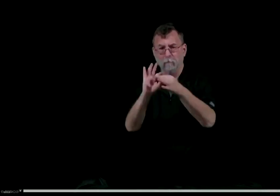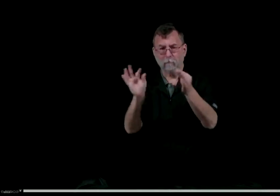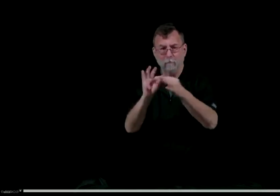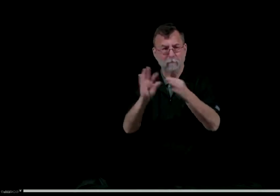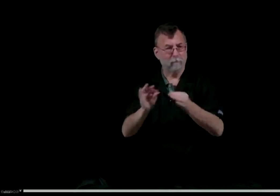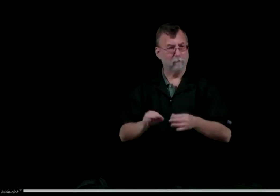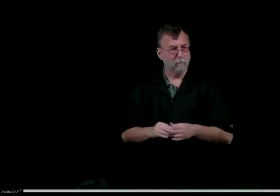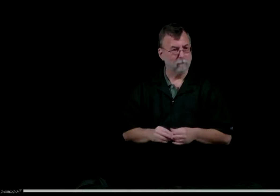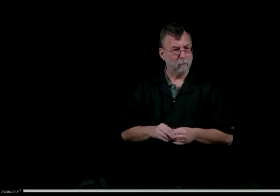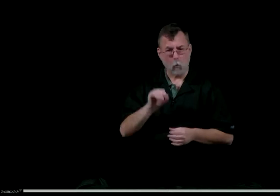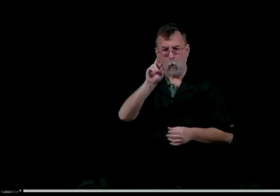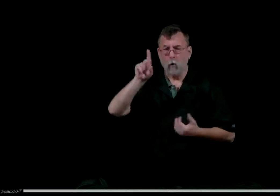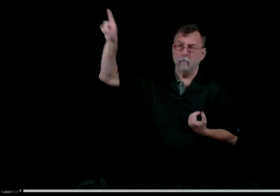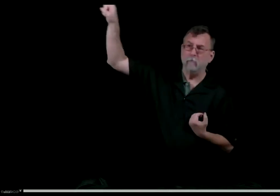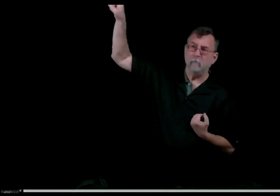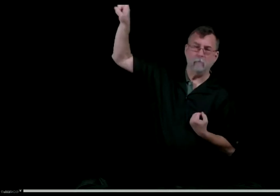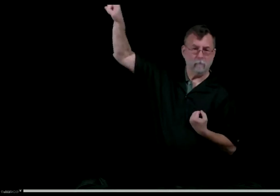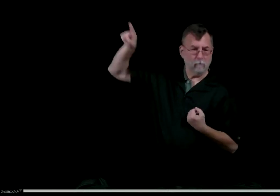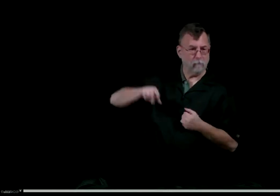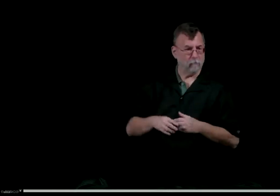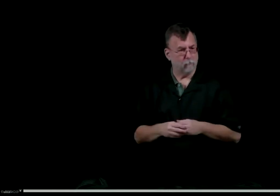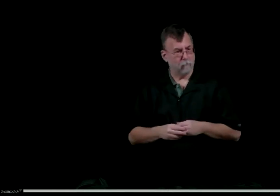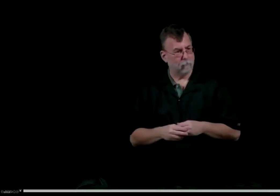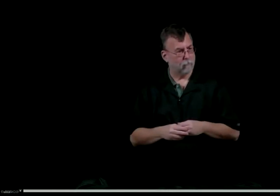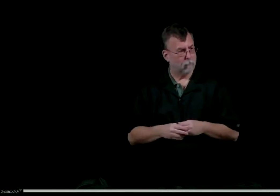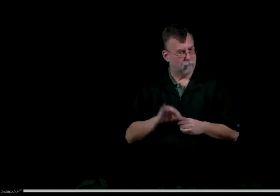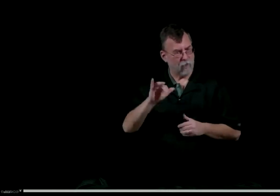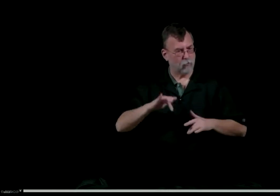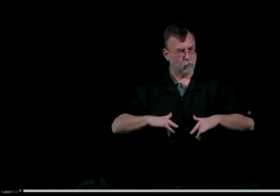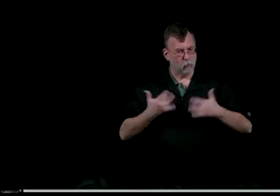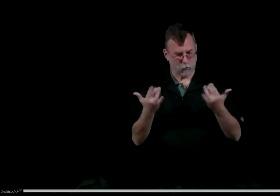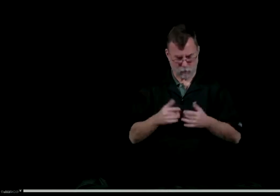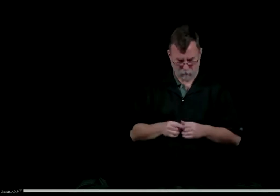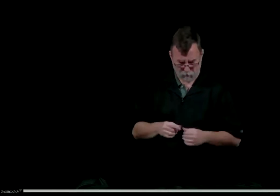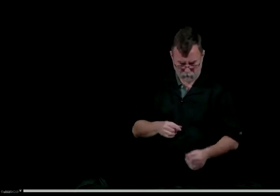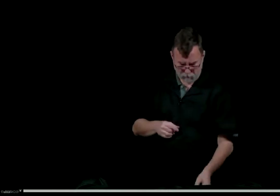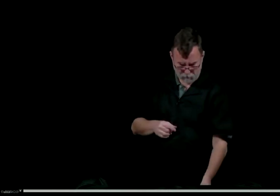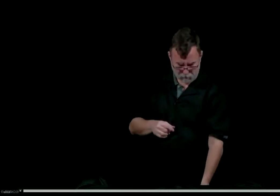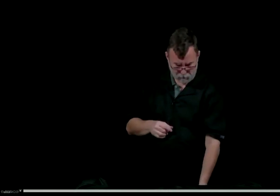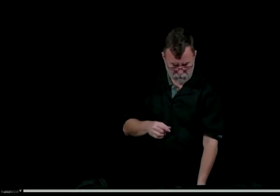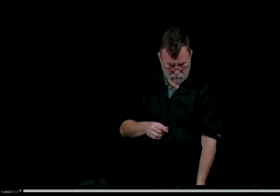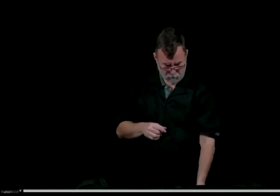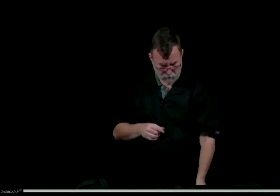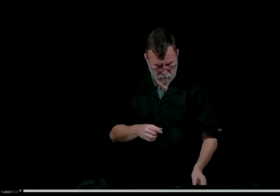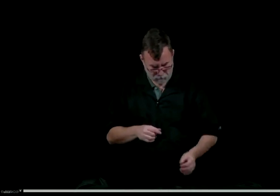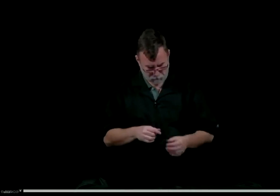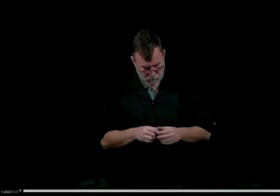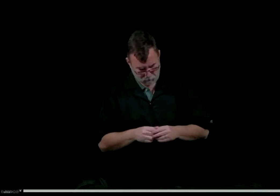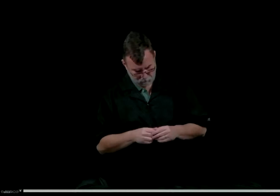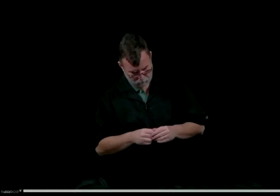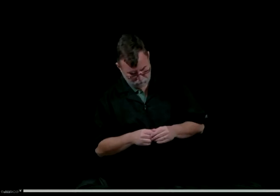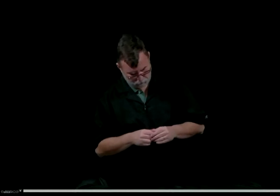I hope some of the players will talk about it afterwards. Like, they give glory to God. That's thrilling when that happens. It's fun to see.